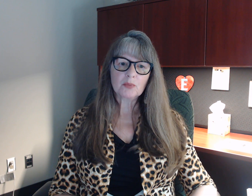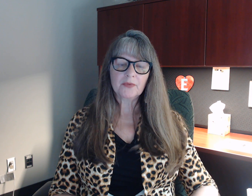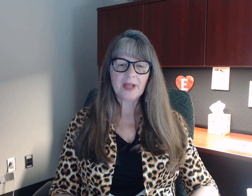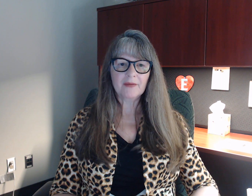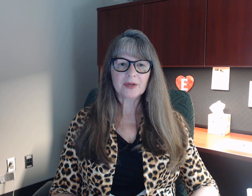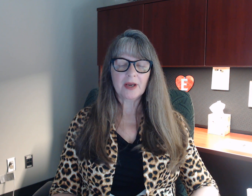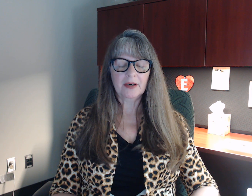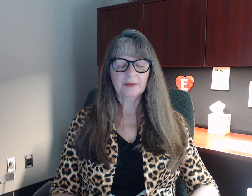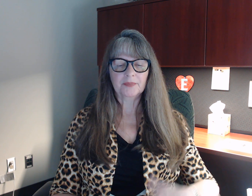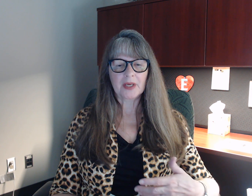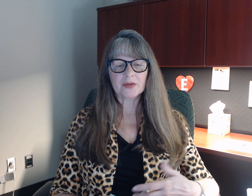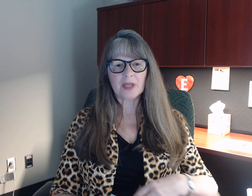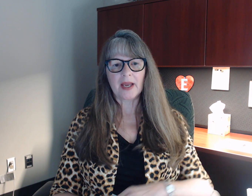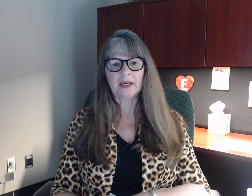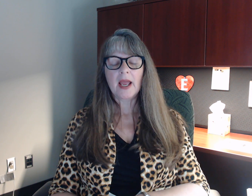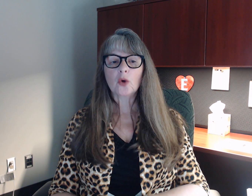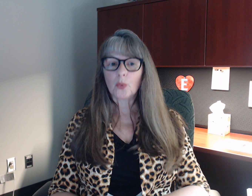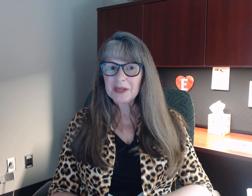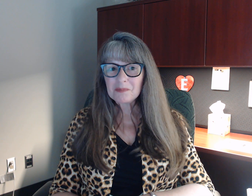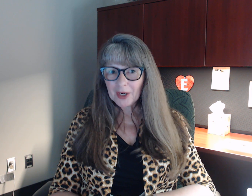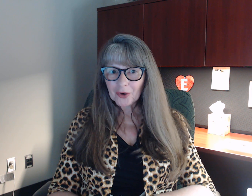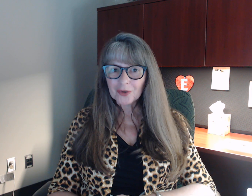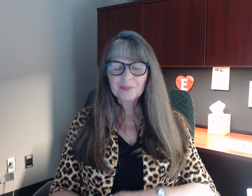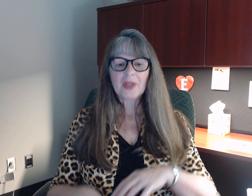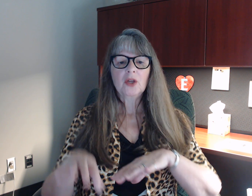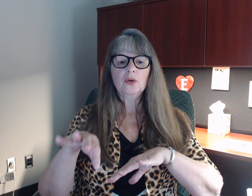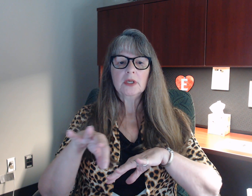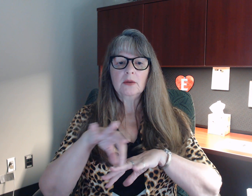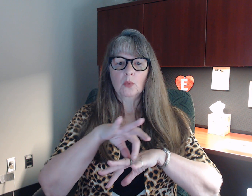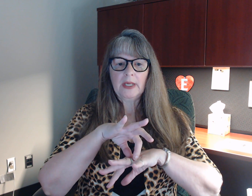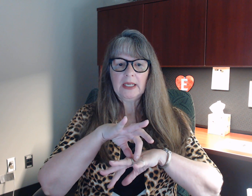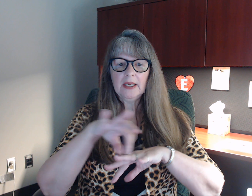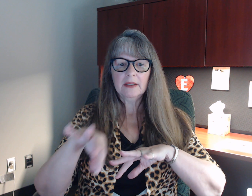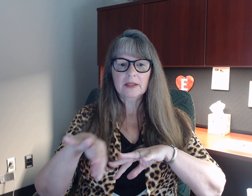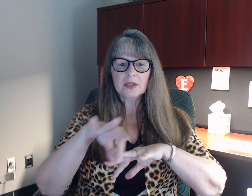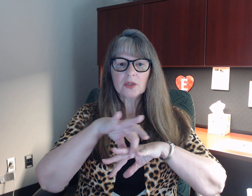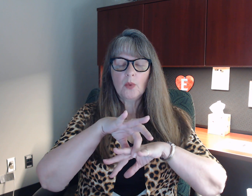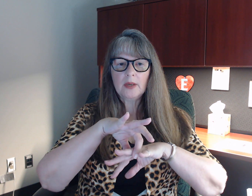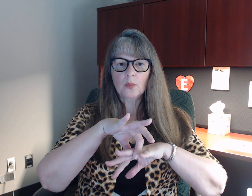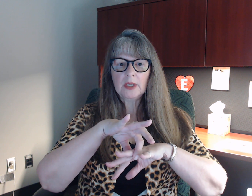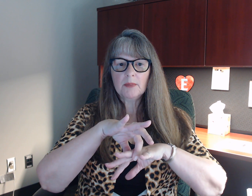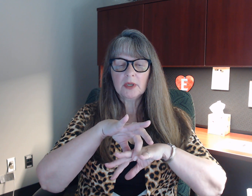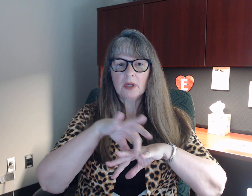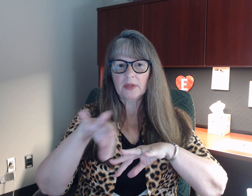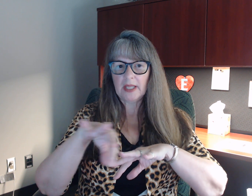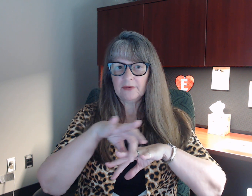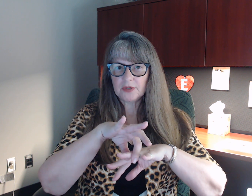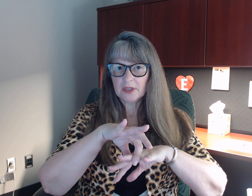to have a sign. Ring bearer. You could ring. This is a wedding ring. You put it on the left